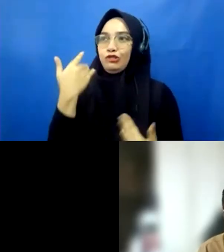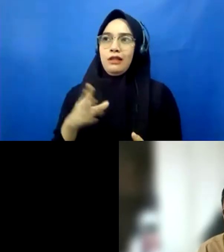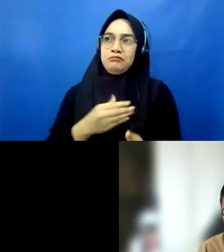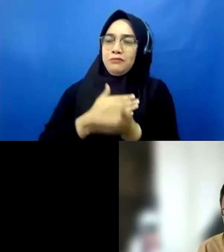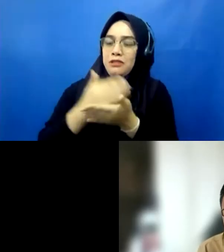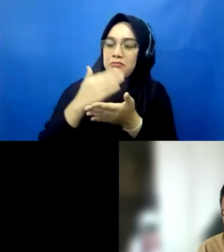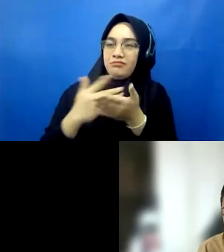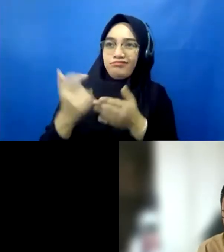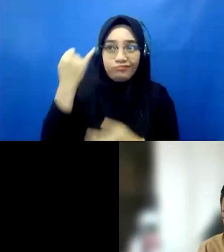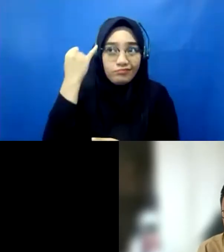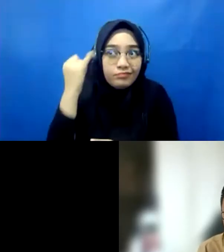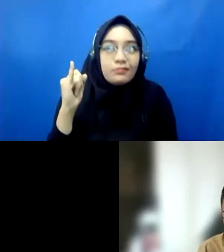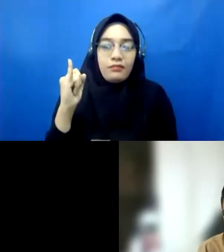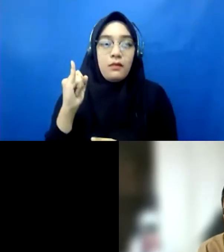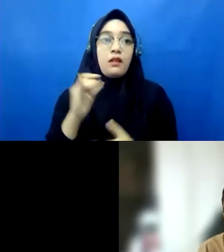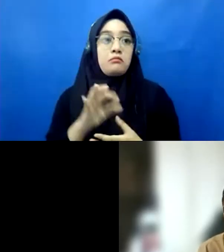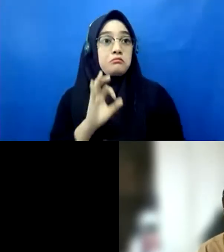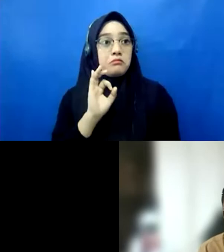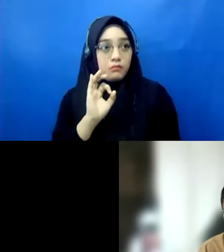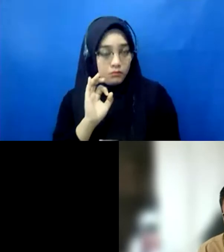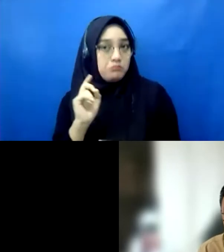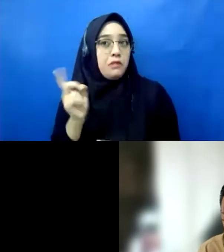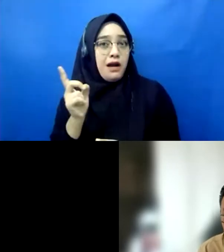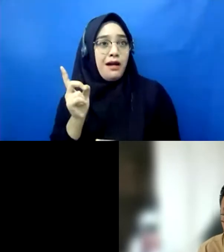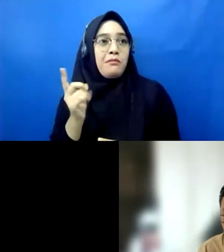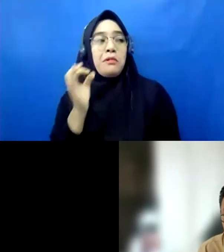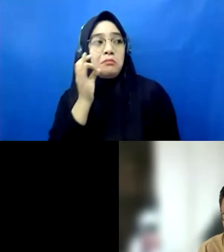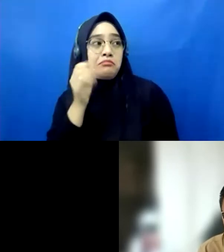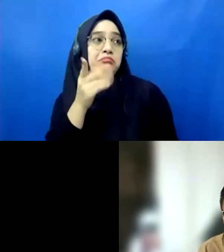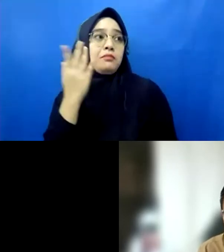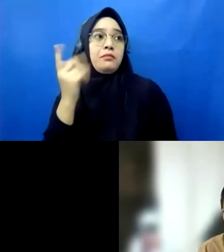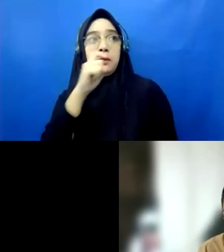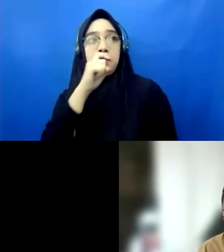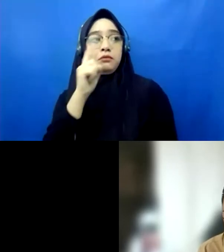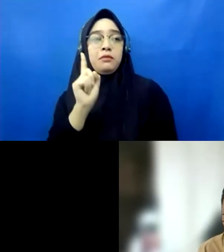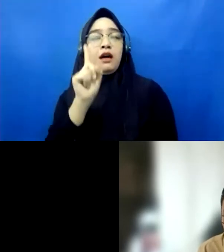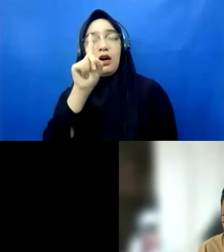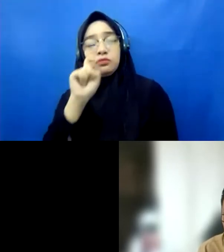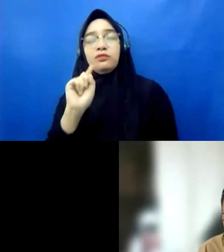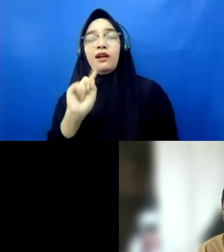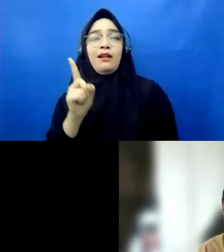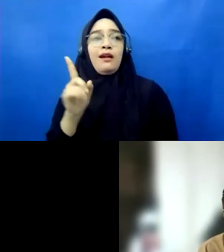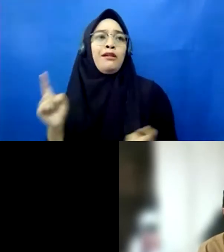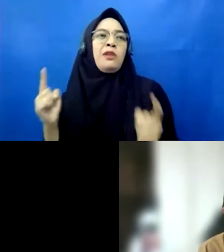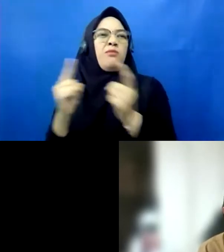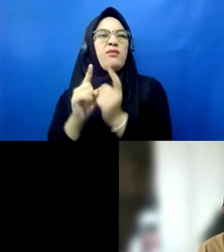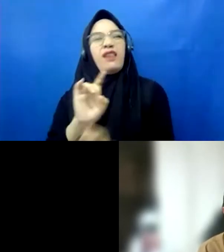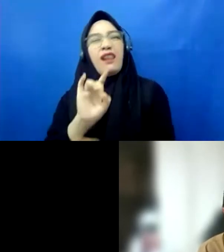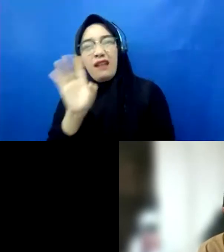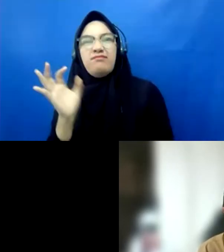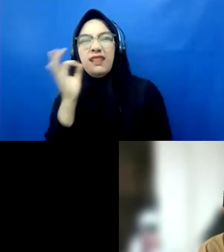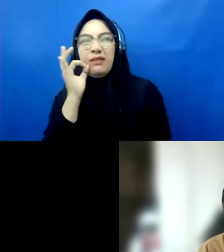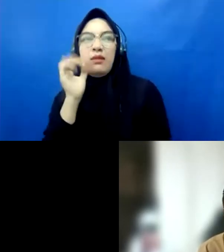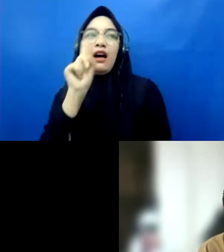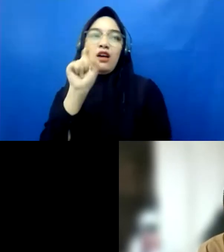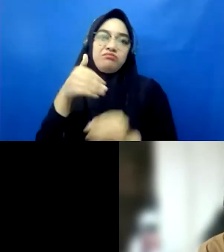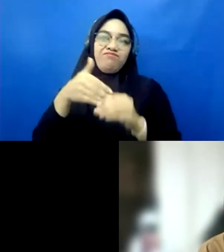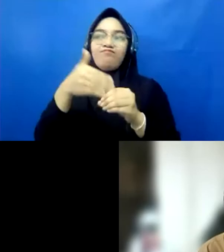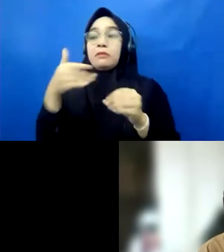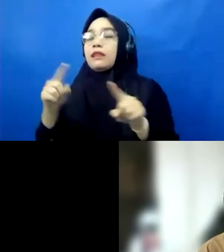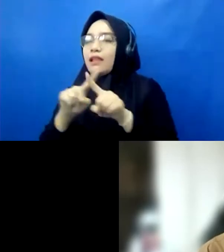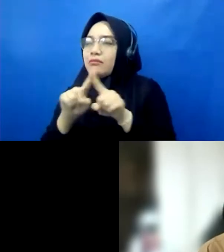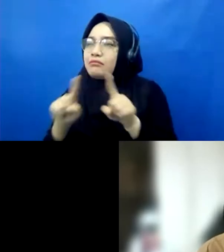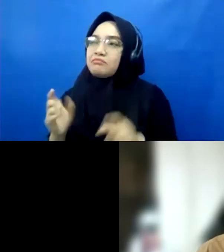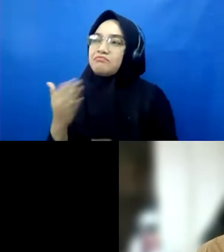His Excellency has another appointment, he will have to take his leave. But we would like to thank you once again for joining us this